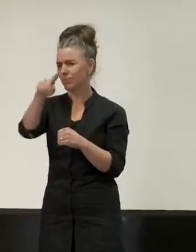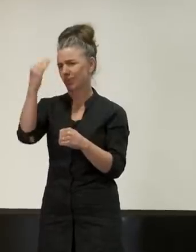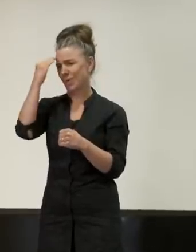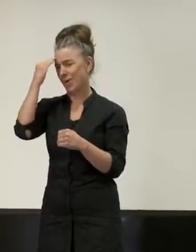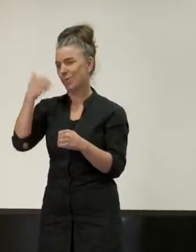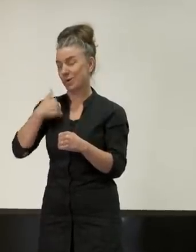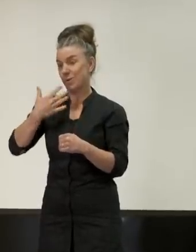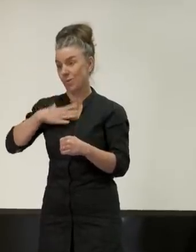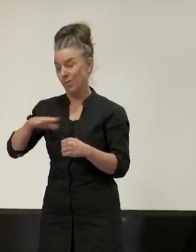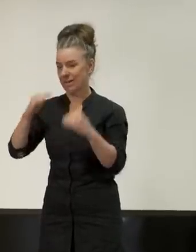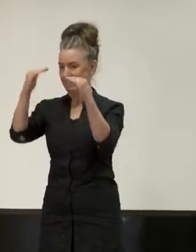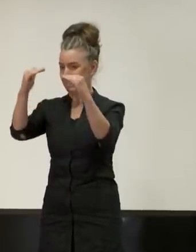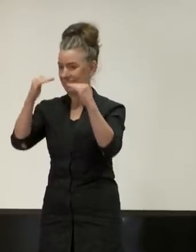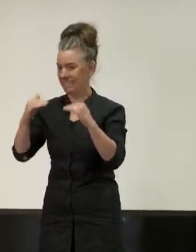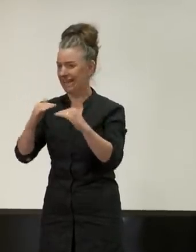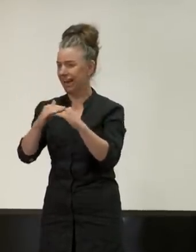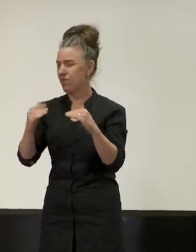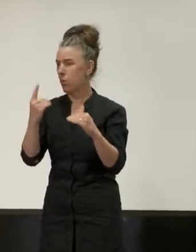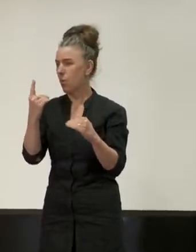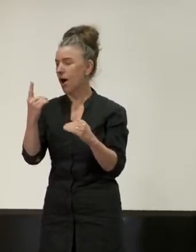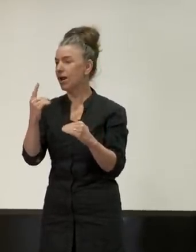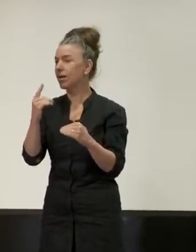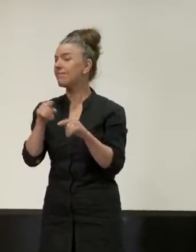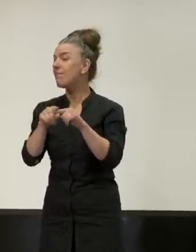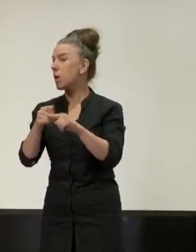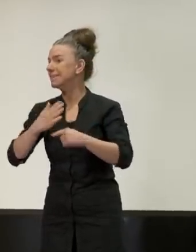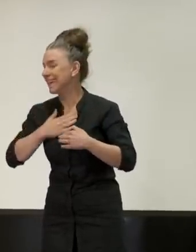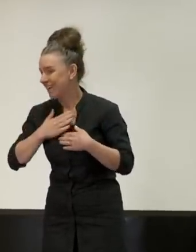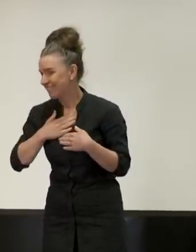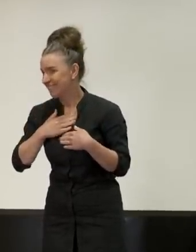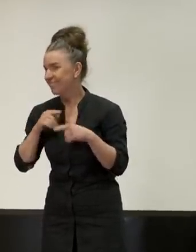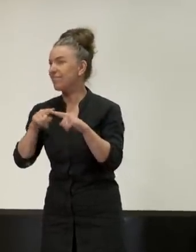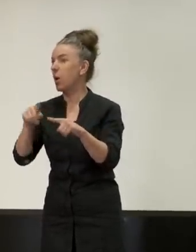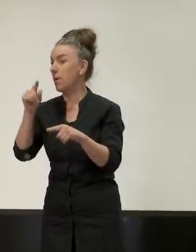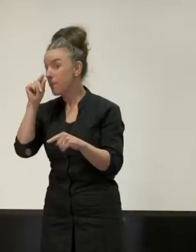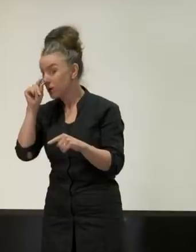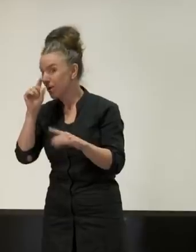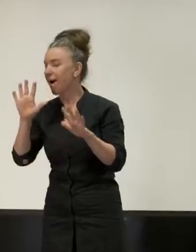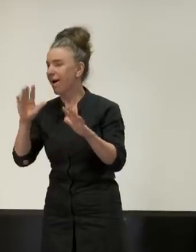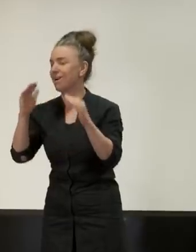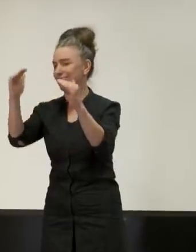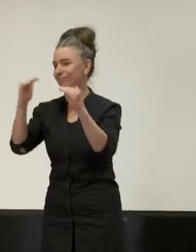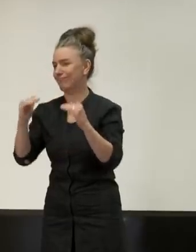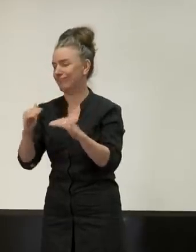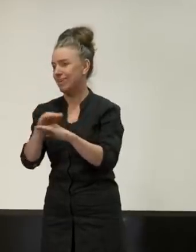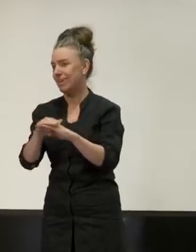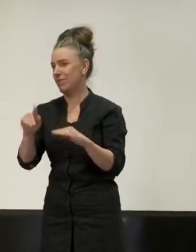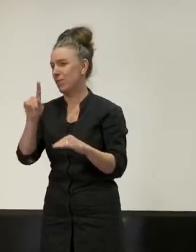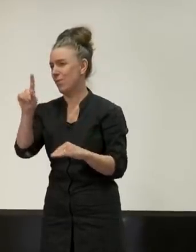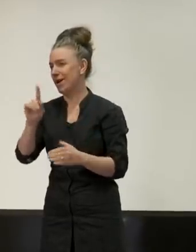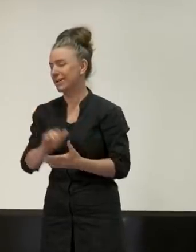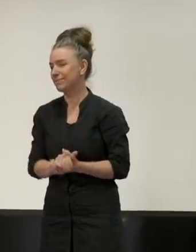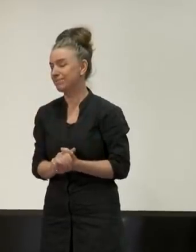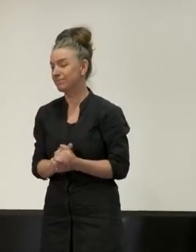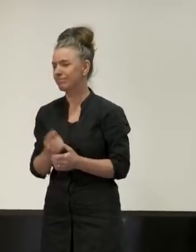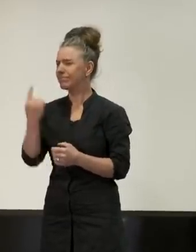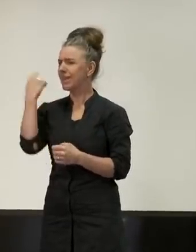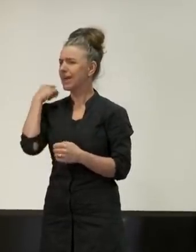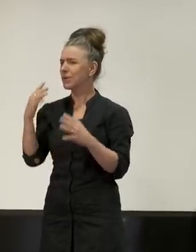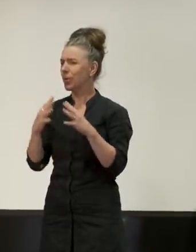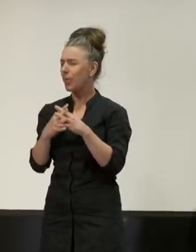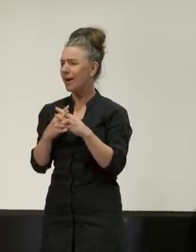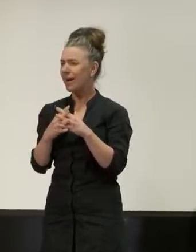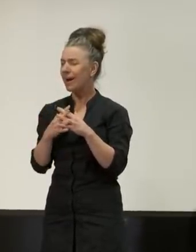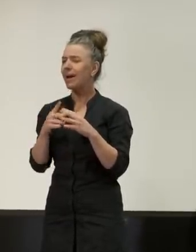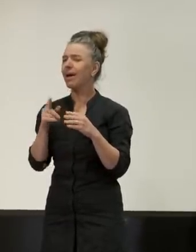is safe and possible. Within the last week, we removed restrictions on bars and